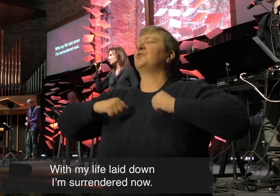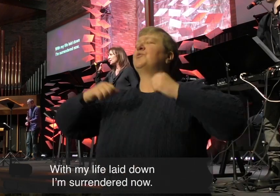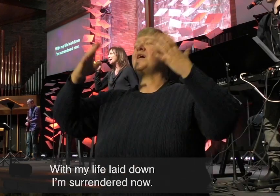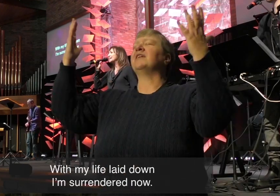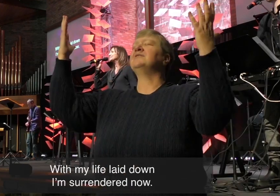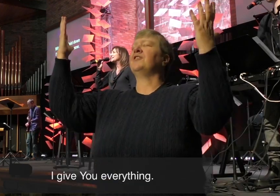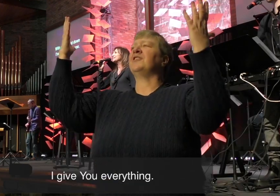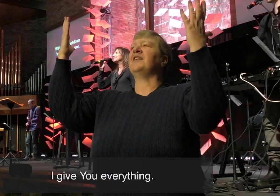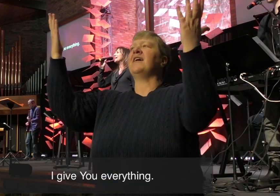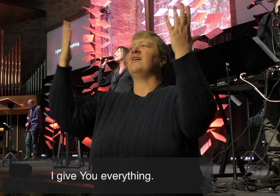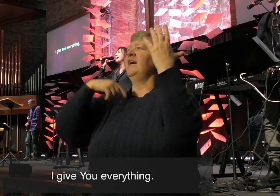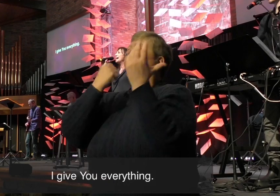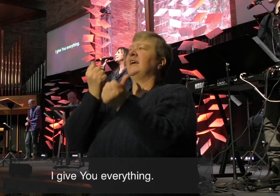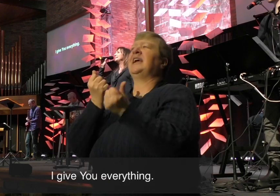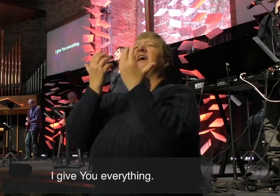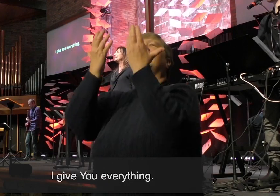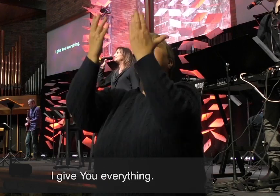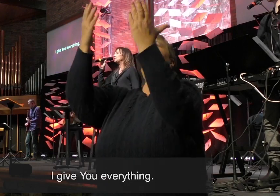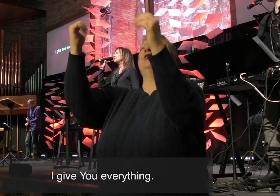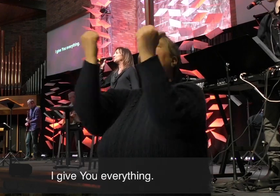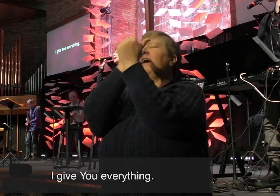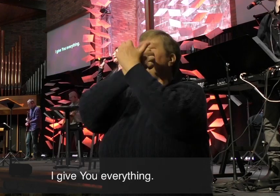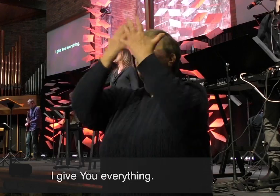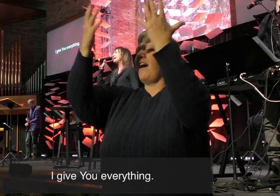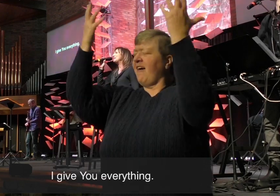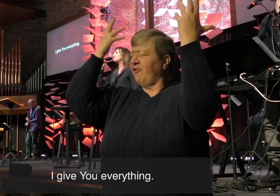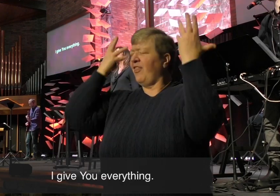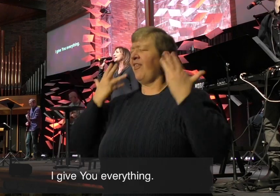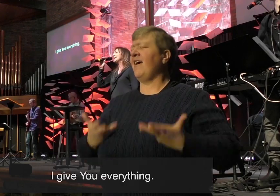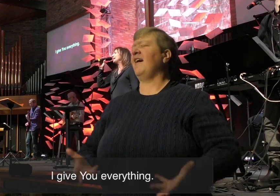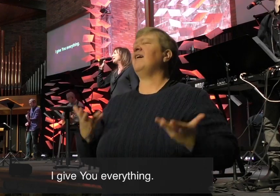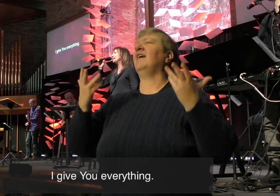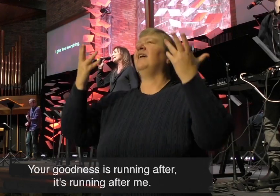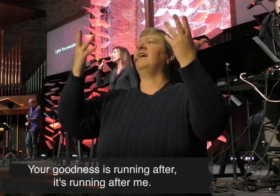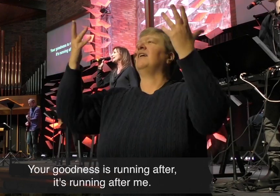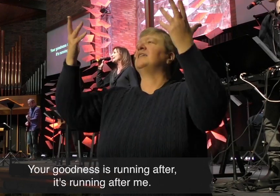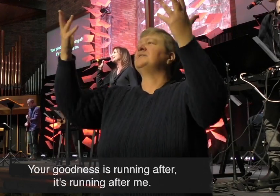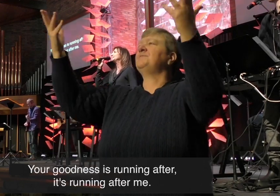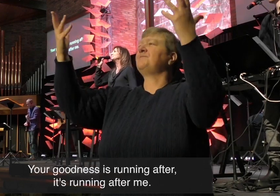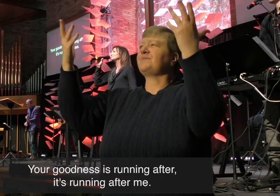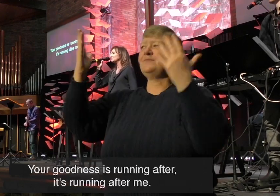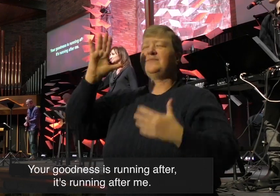I surrender now, I give you everything.